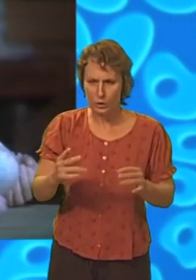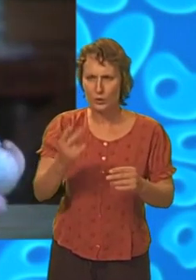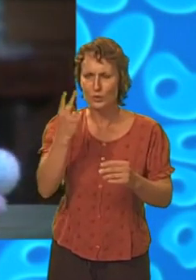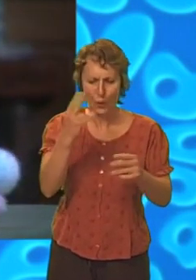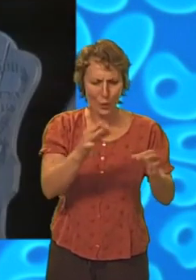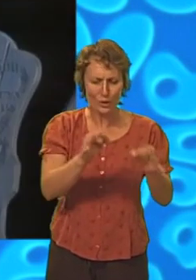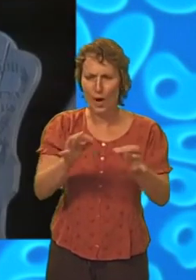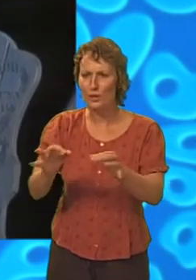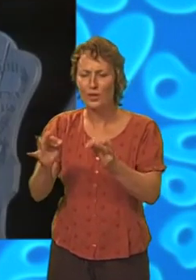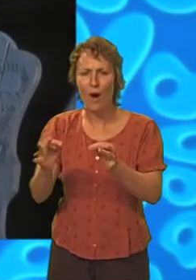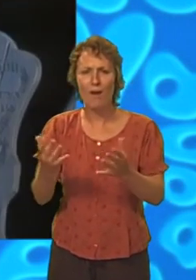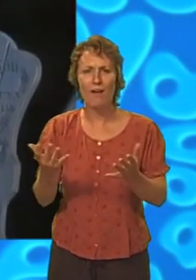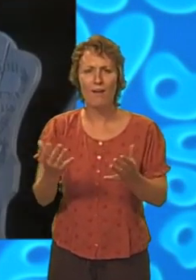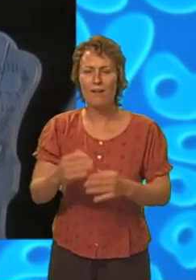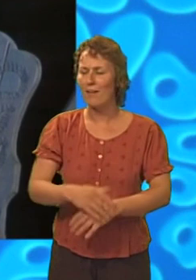two socks.